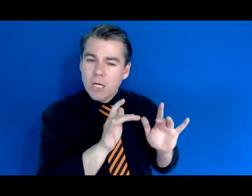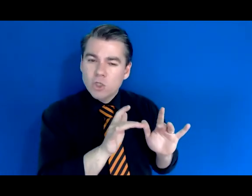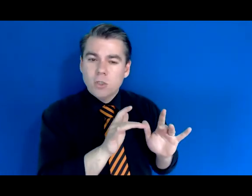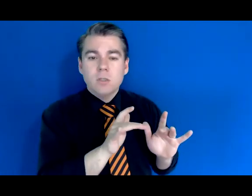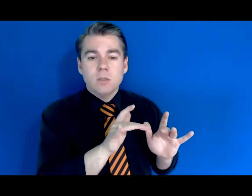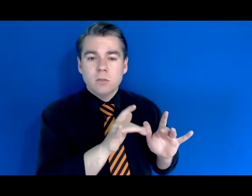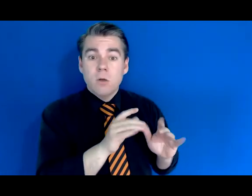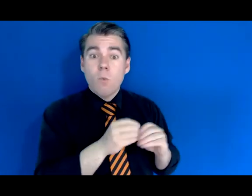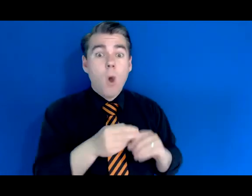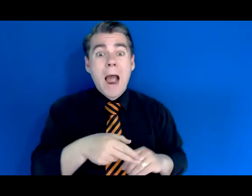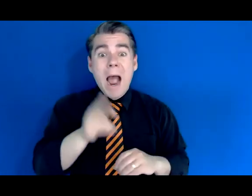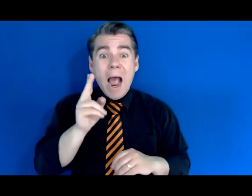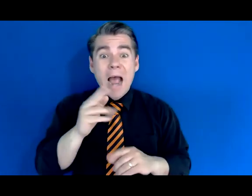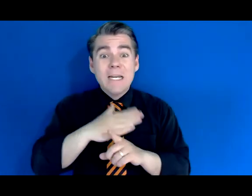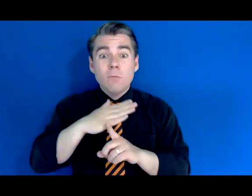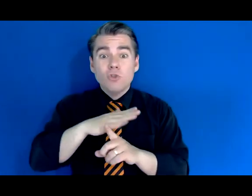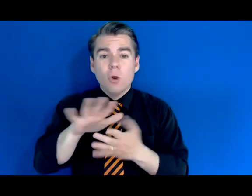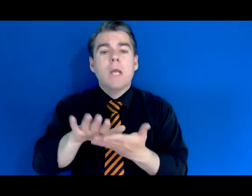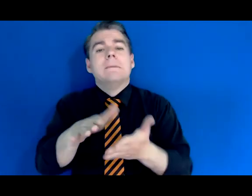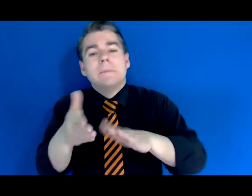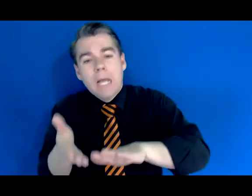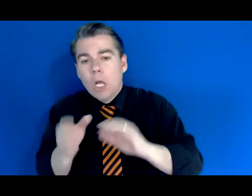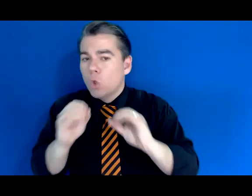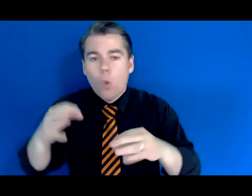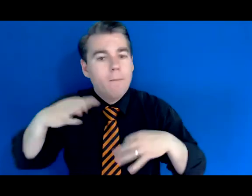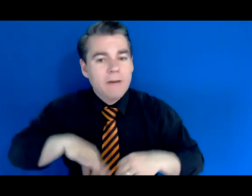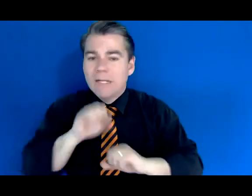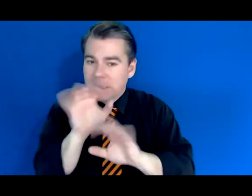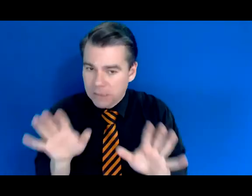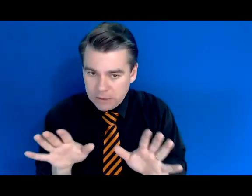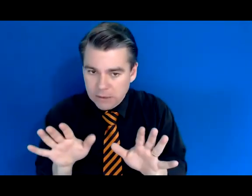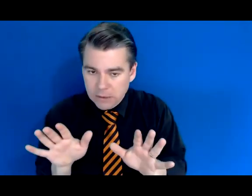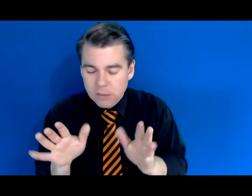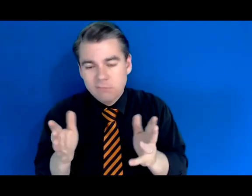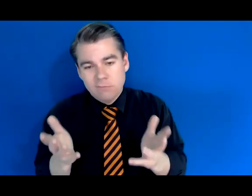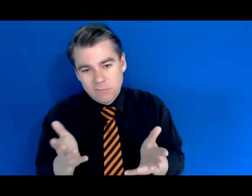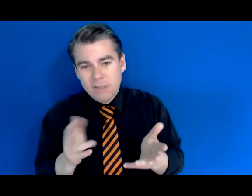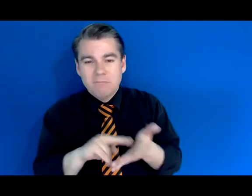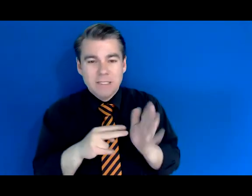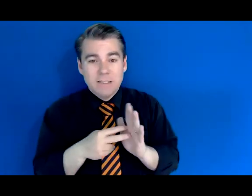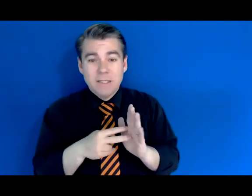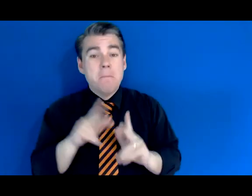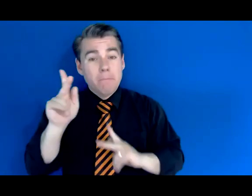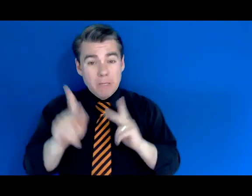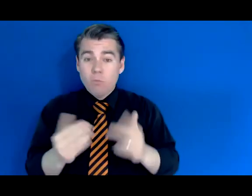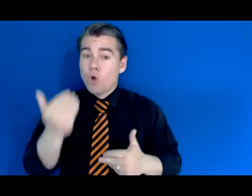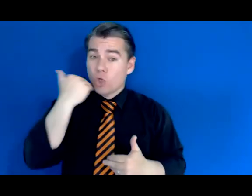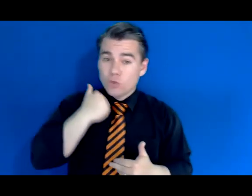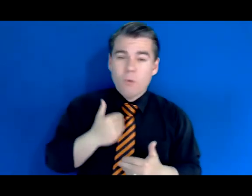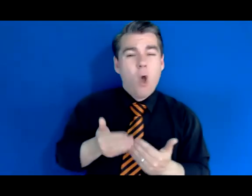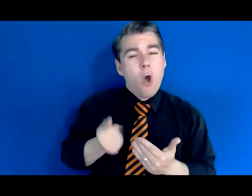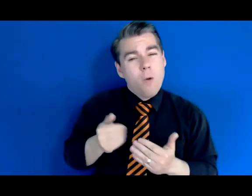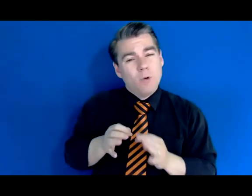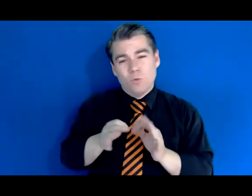will simply die and no longer provide any benefit at all. This makes them next to useless for human ingestion, as there will